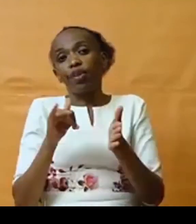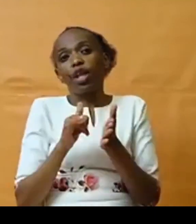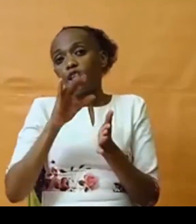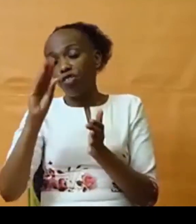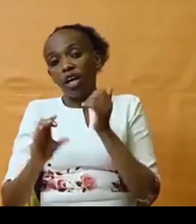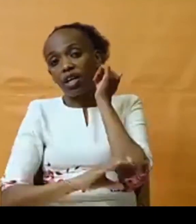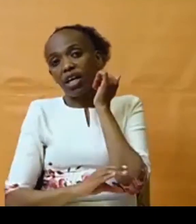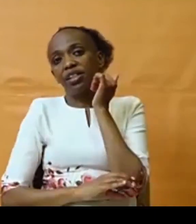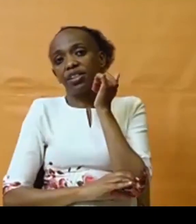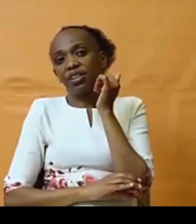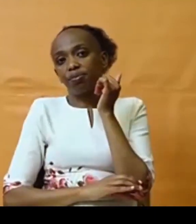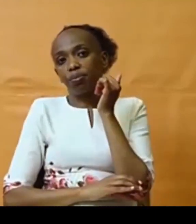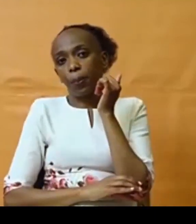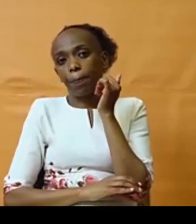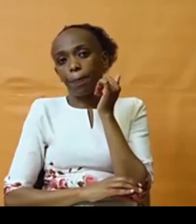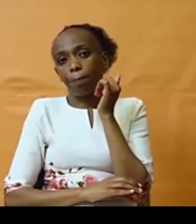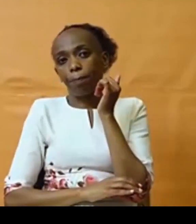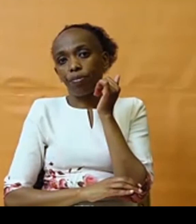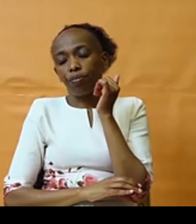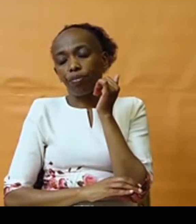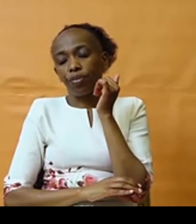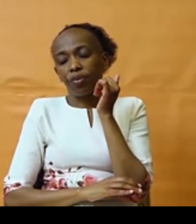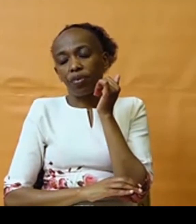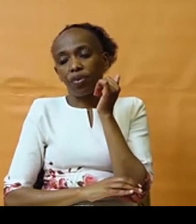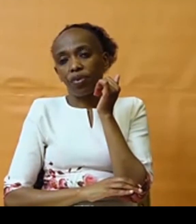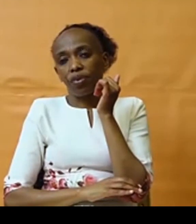that African countries are